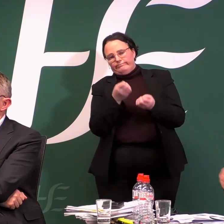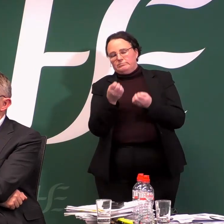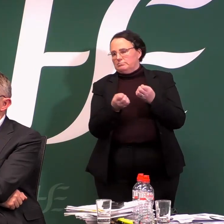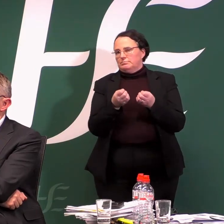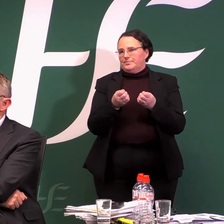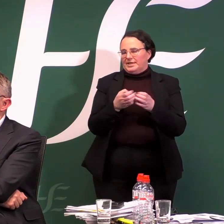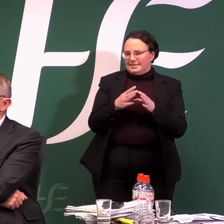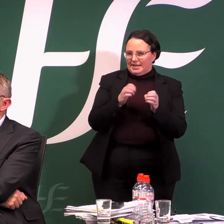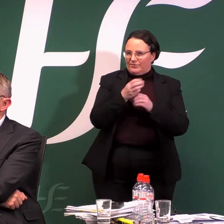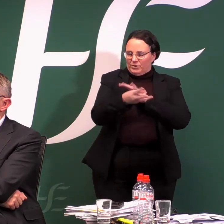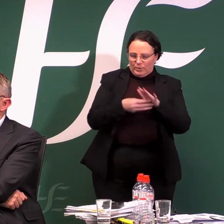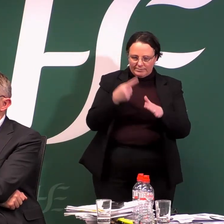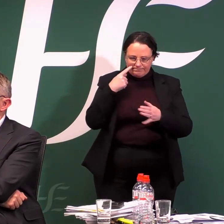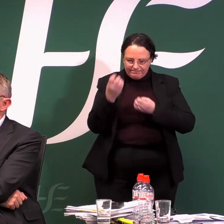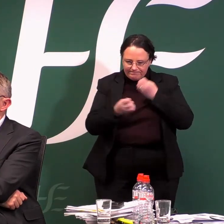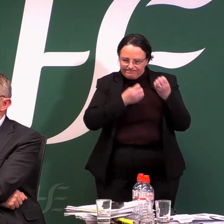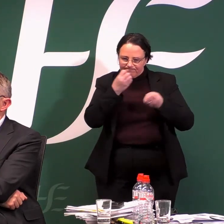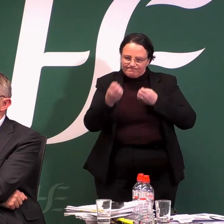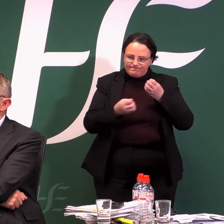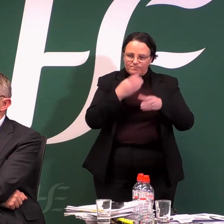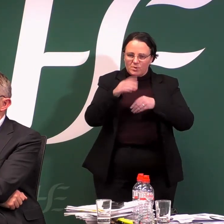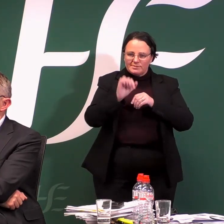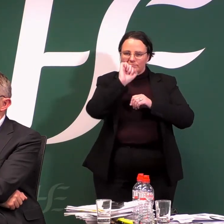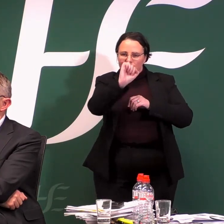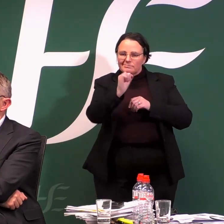every single week in terms of what the profile is.